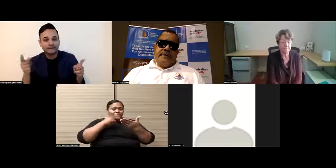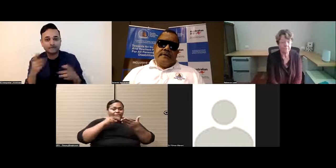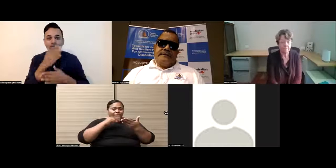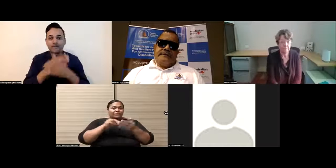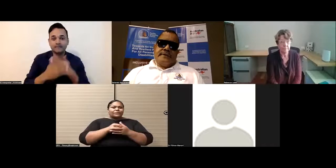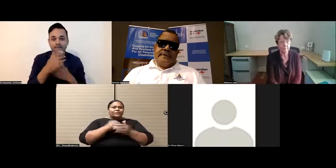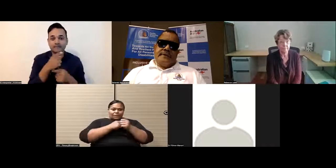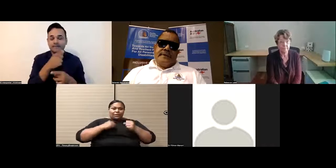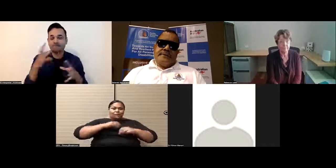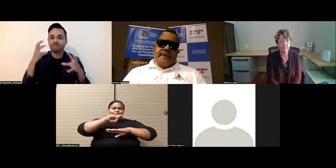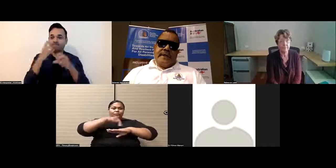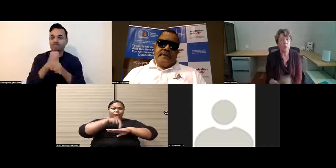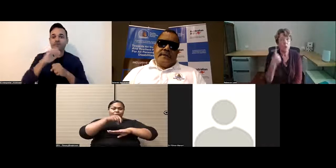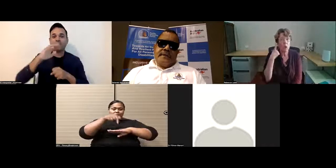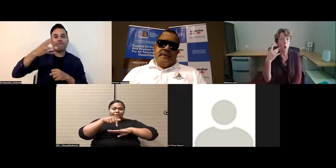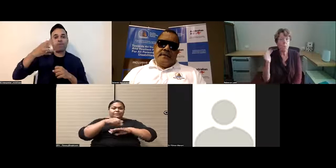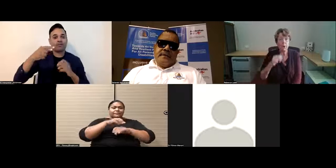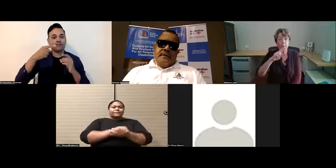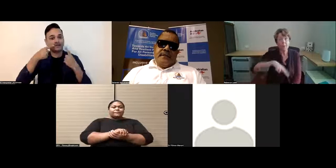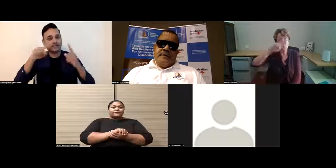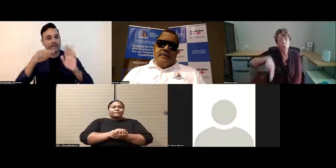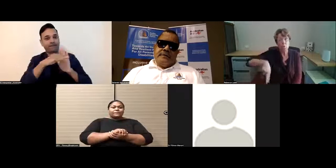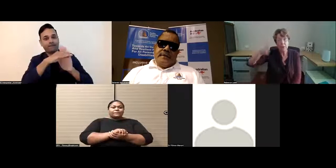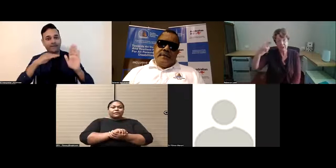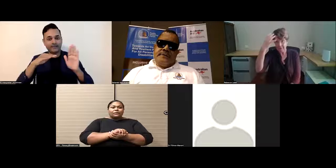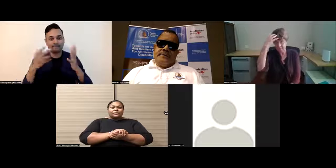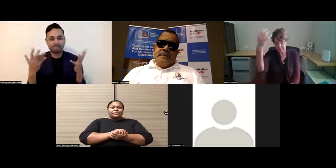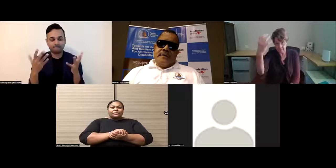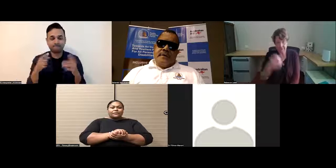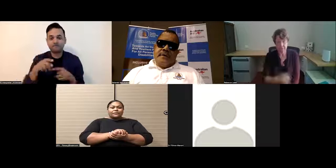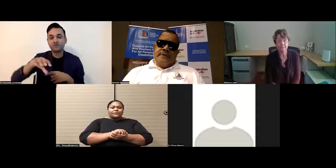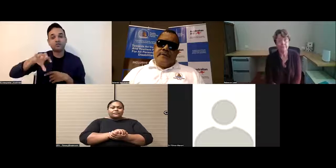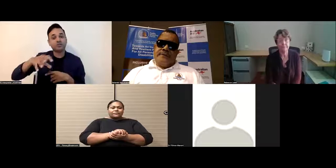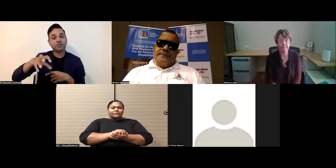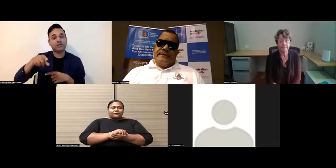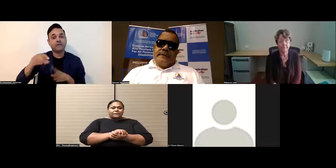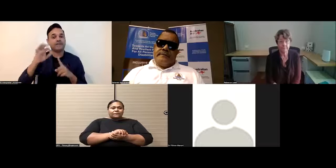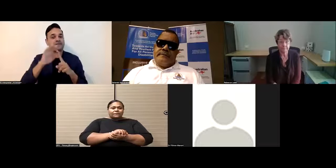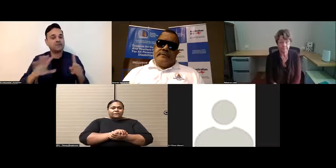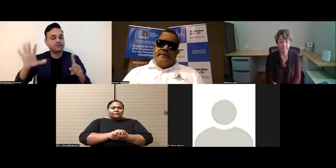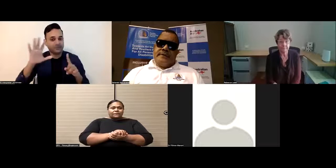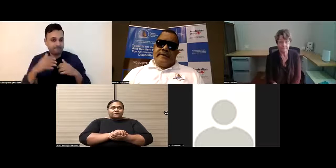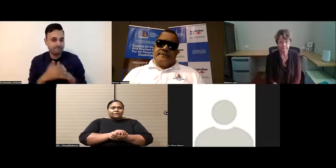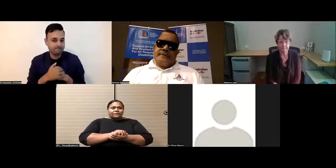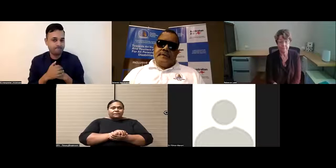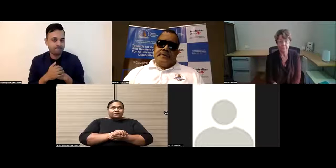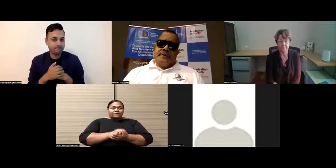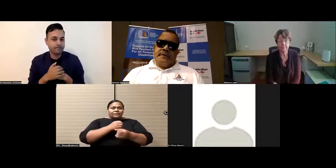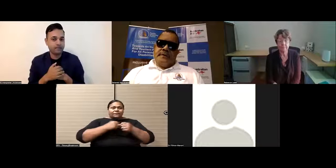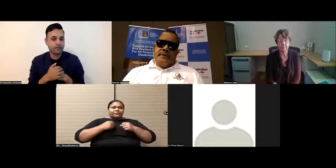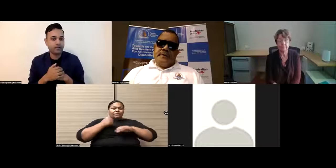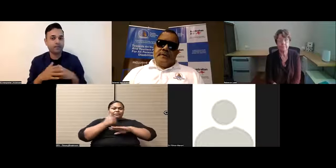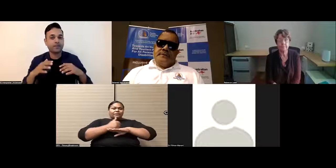from the Norwegian government as well. Now we'll turn out our focus briefly to the